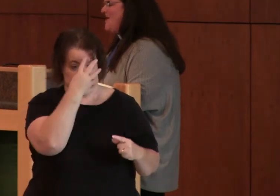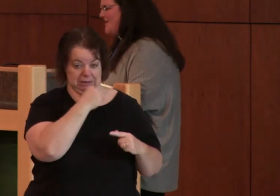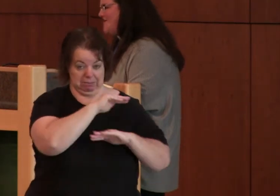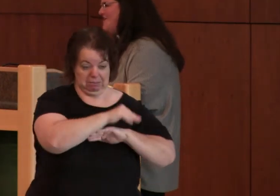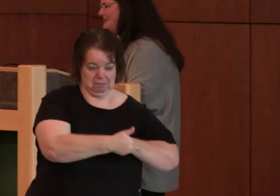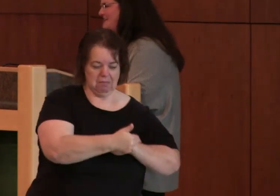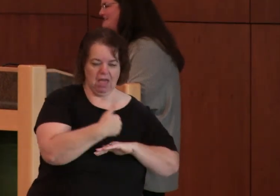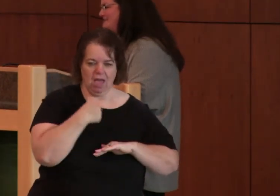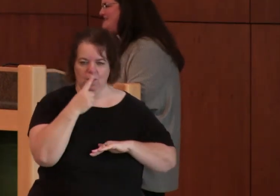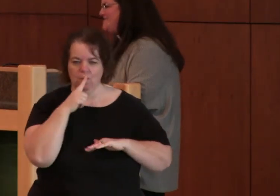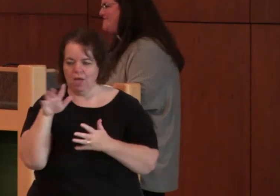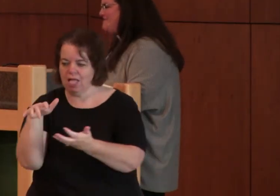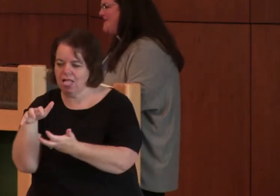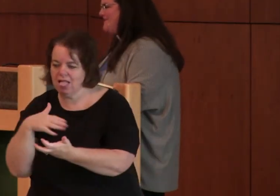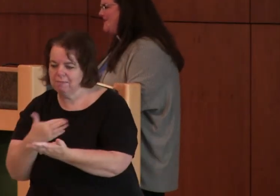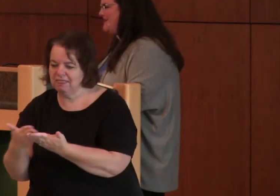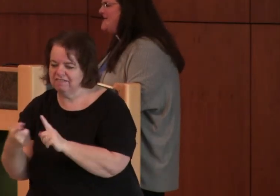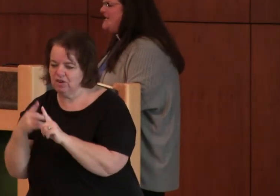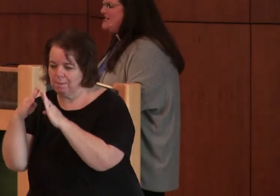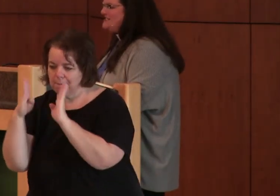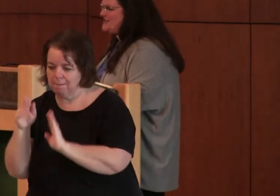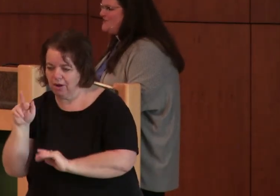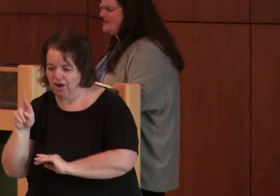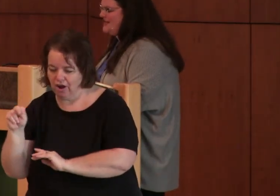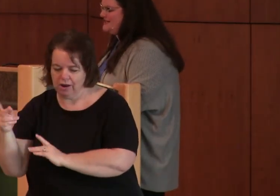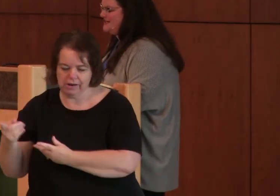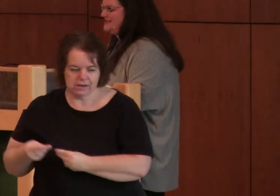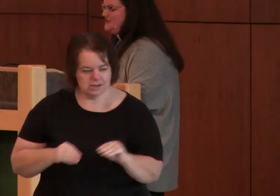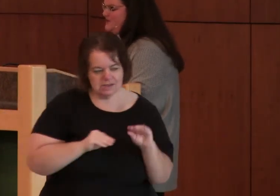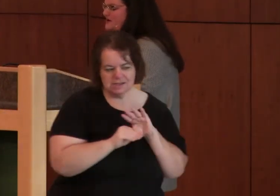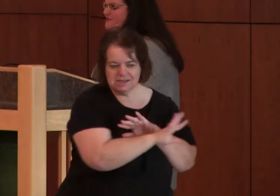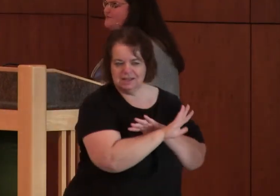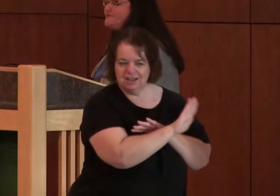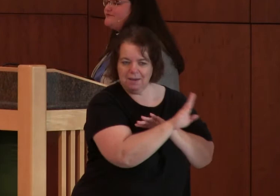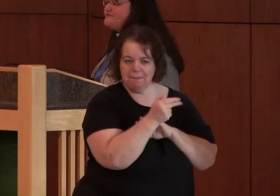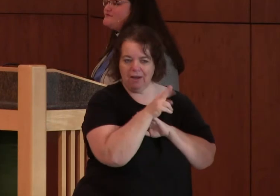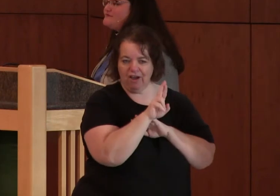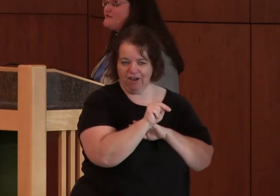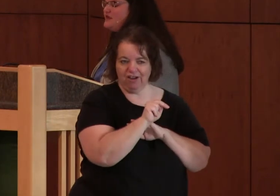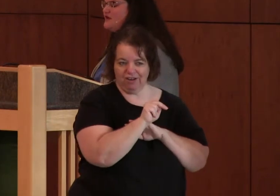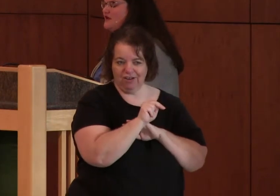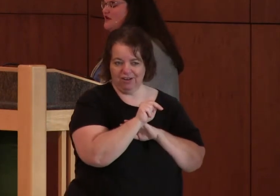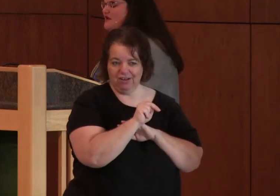asleep, I'll go and get some stuff from my barn, and I'll slip it into his barn."